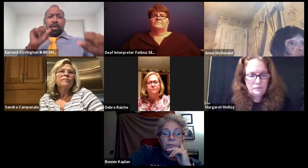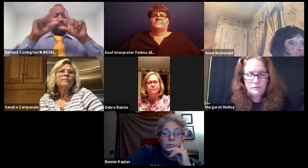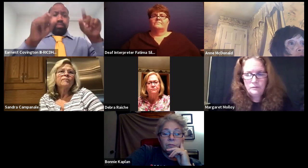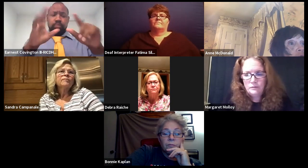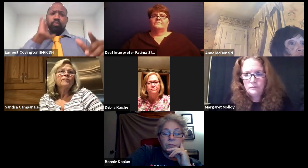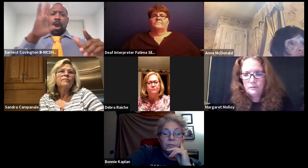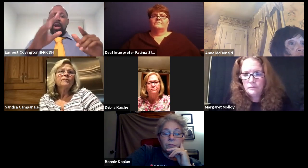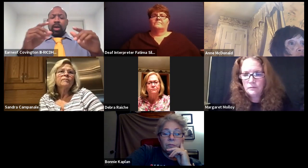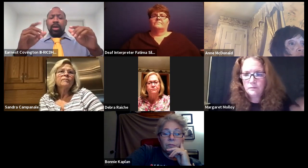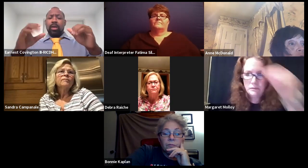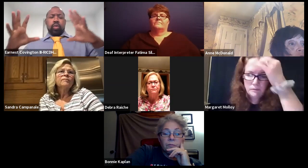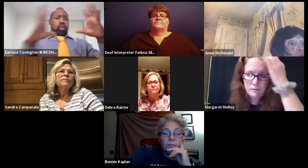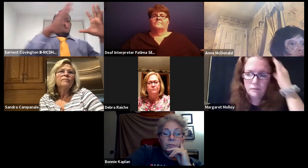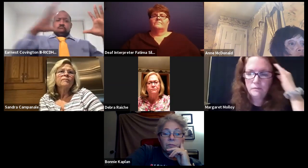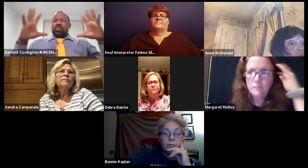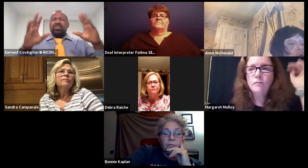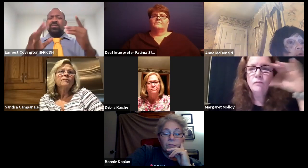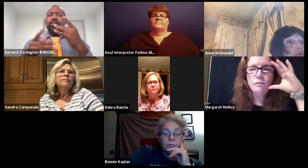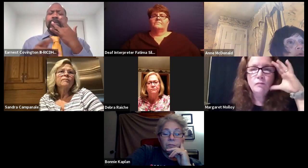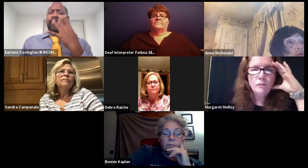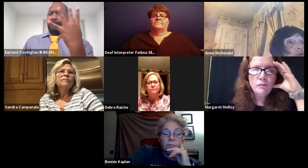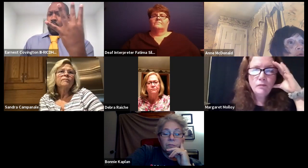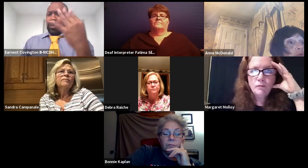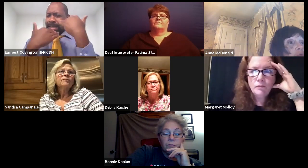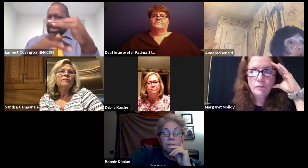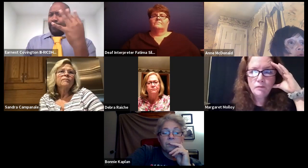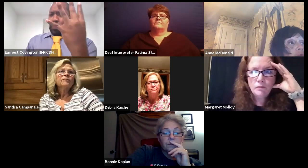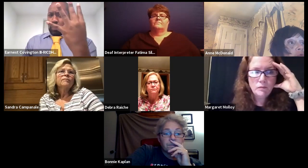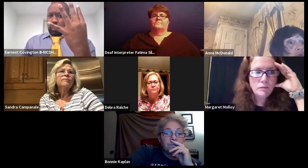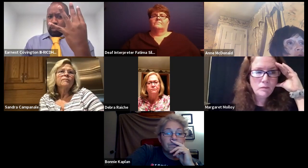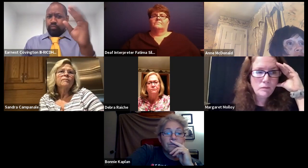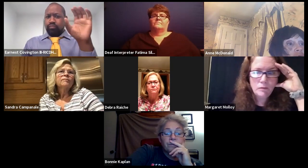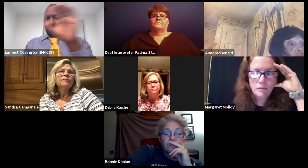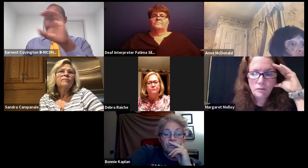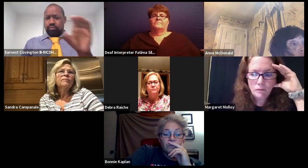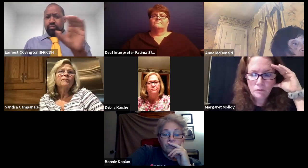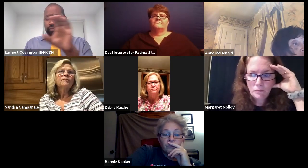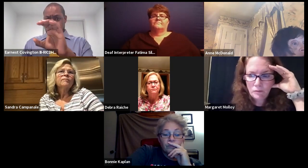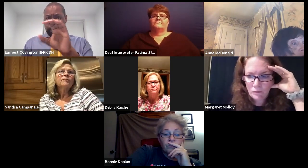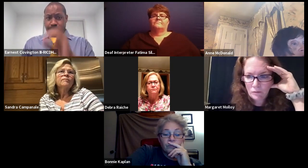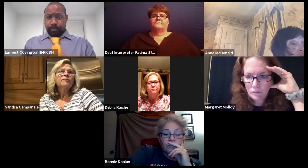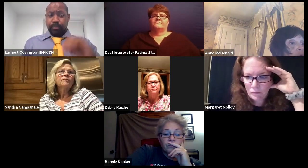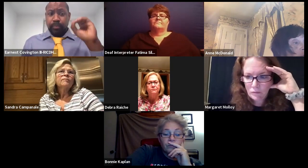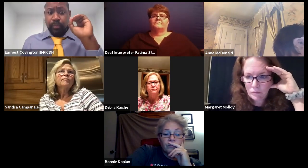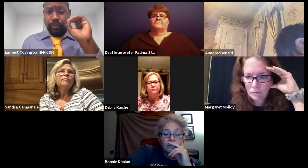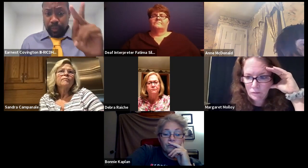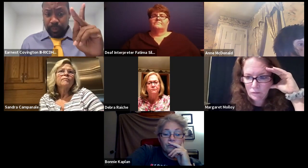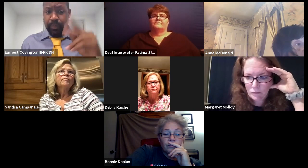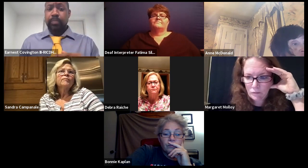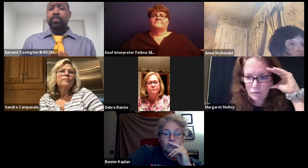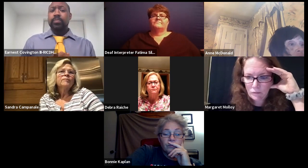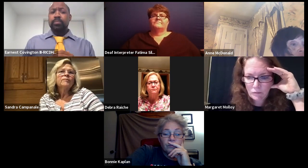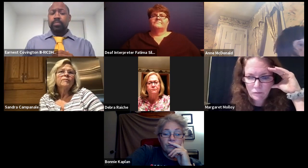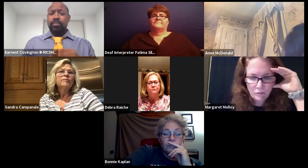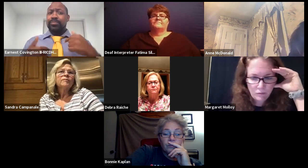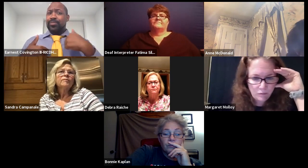And we'll take turns rather than everybody opening their screen at once. If you see more than 4 people, just hold off a moment until